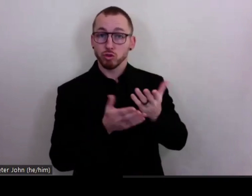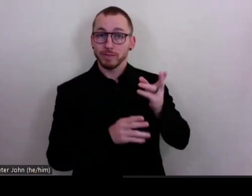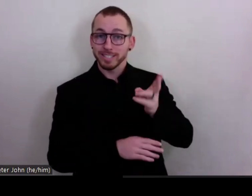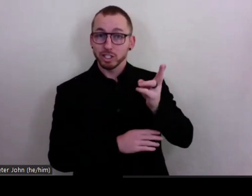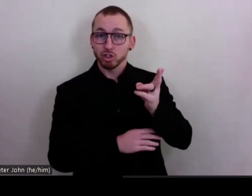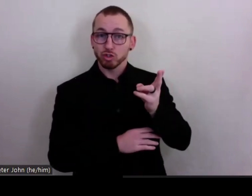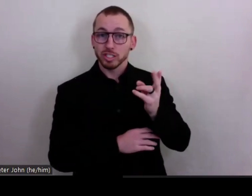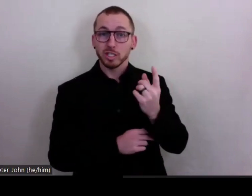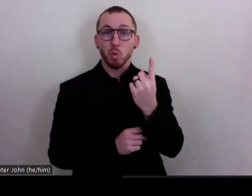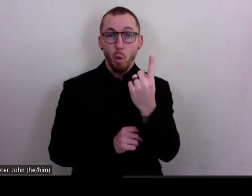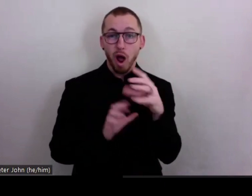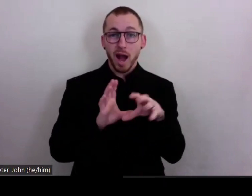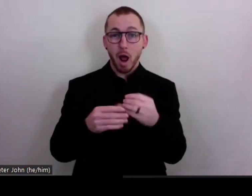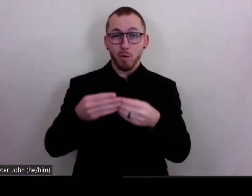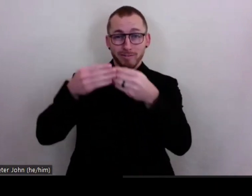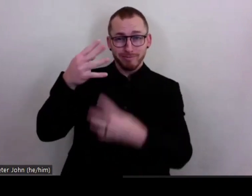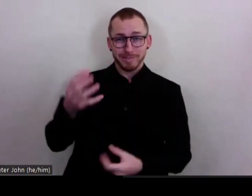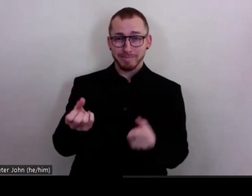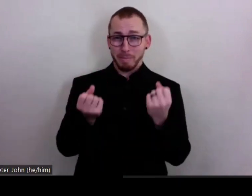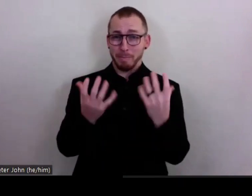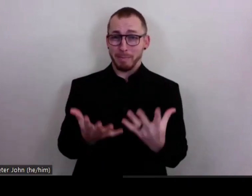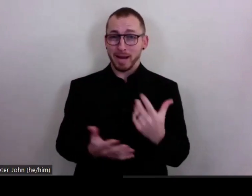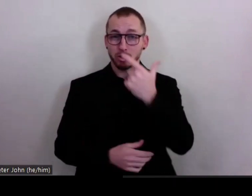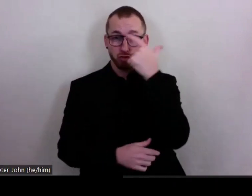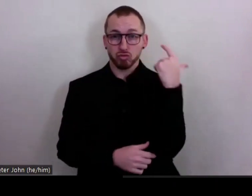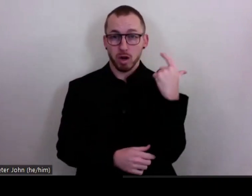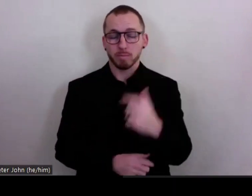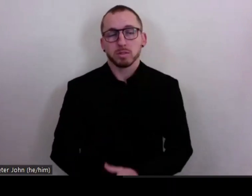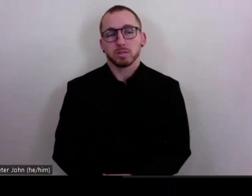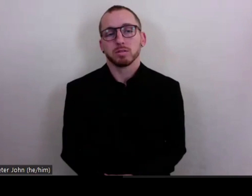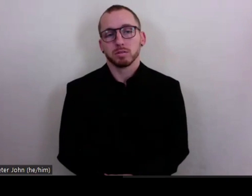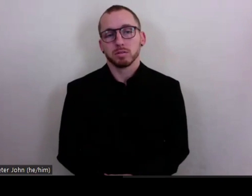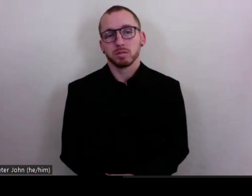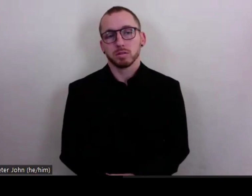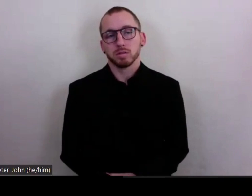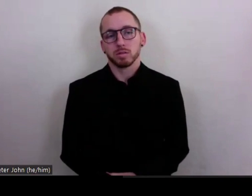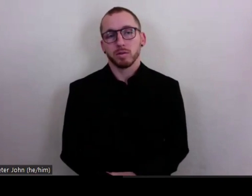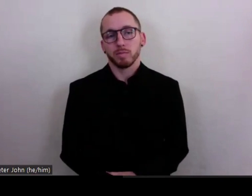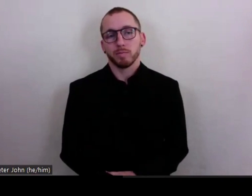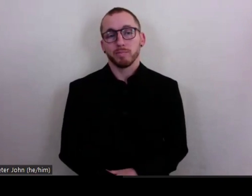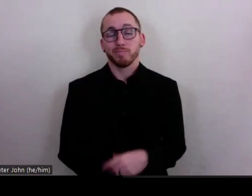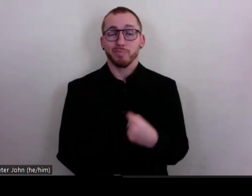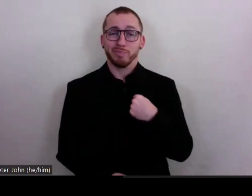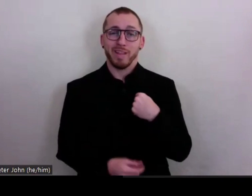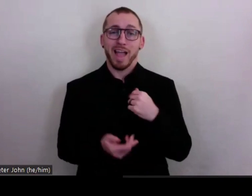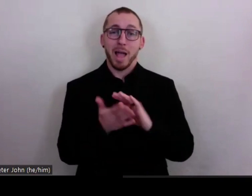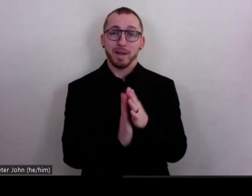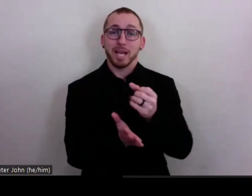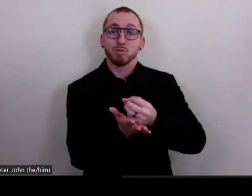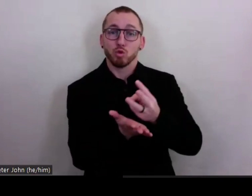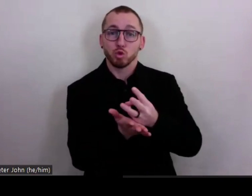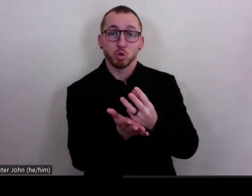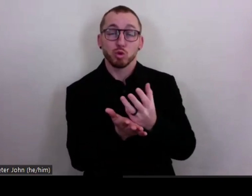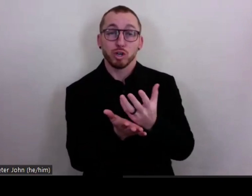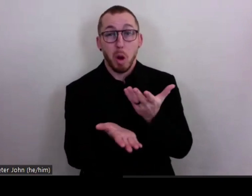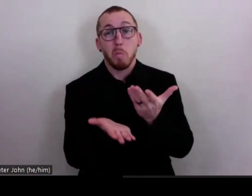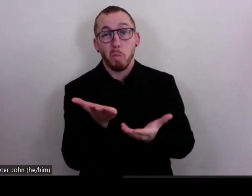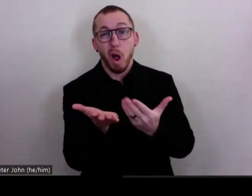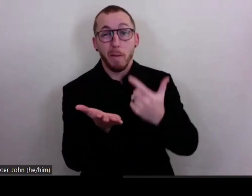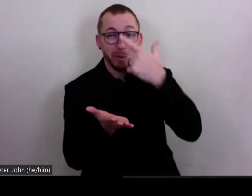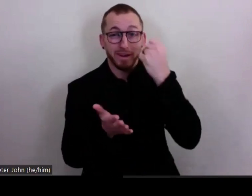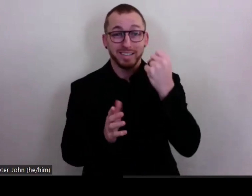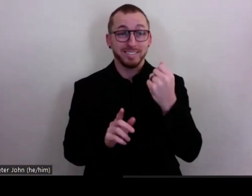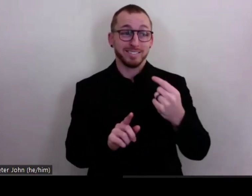many, okay? I will say this, I became a social worker probably because of my grandfather and